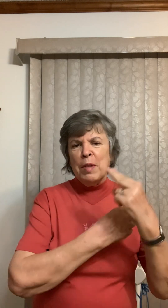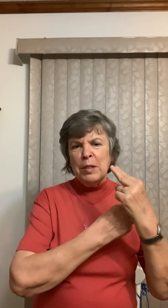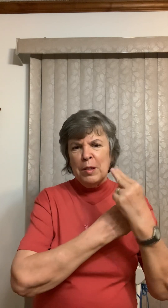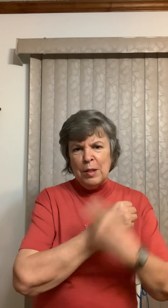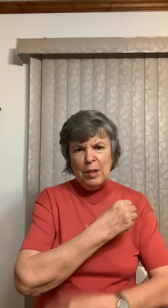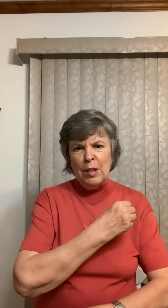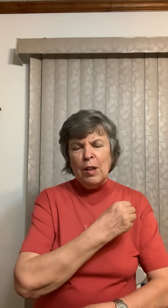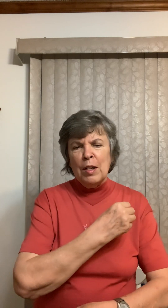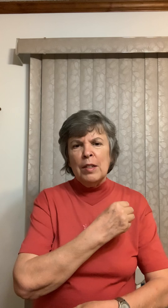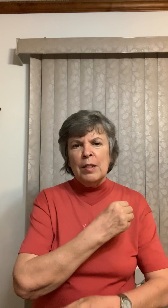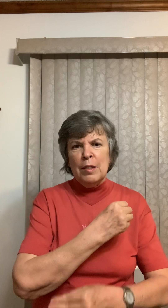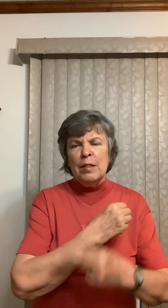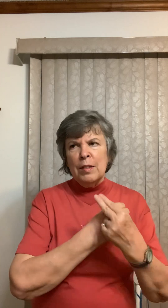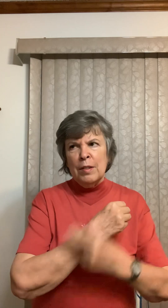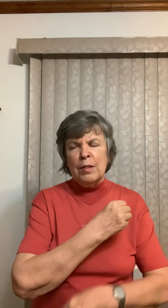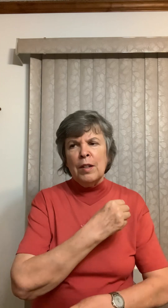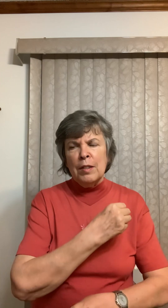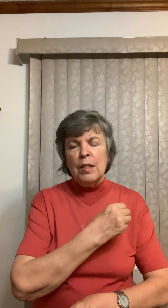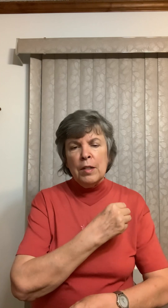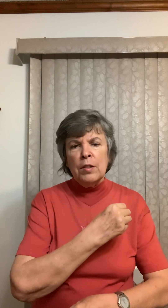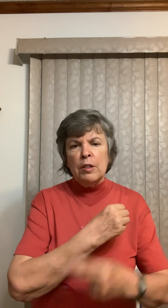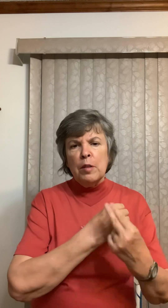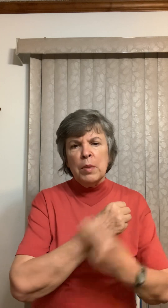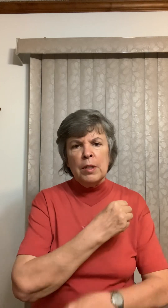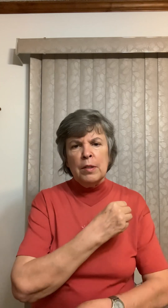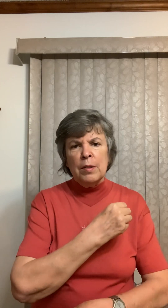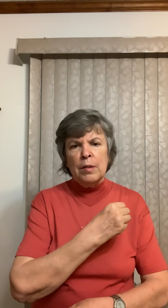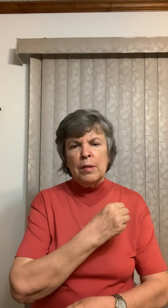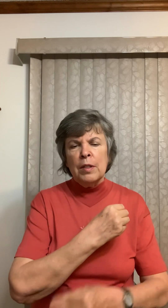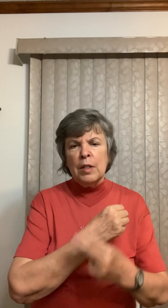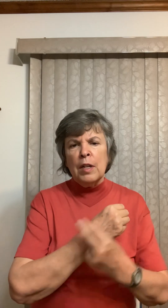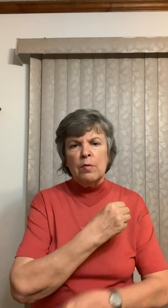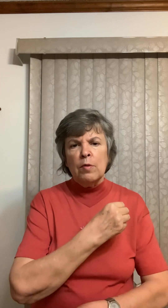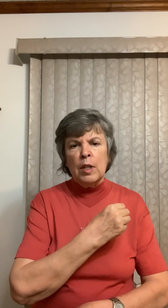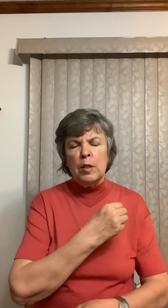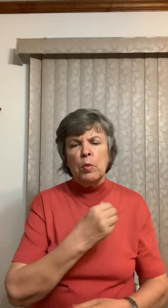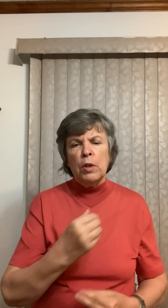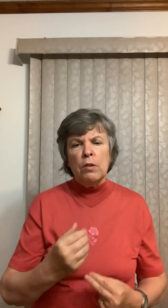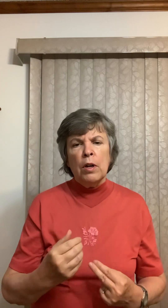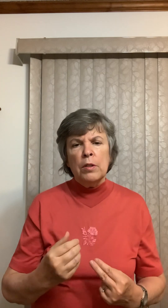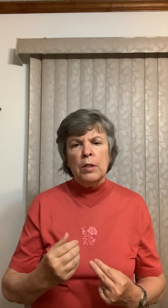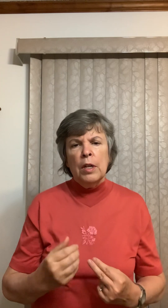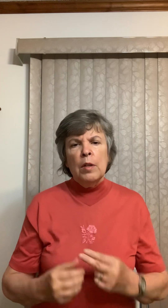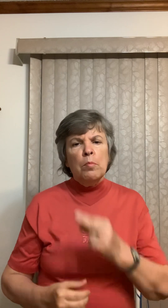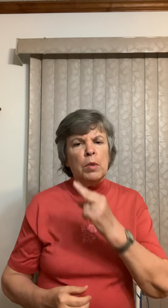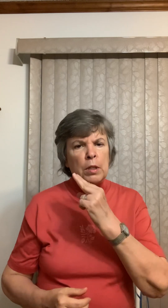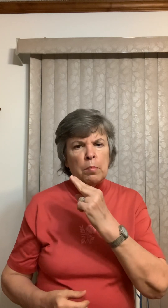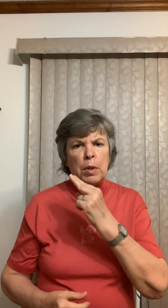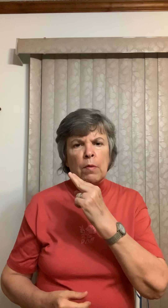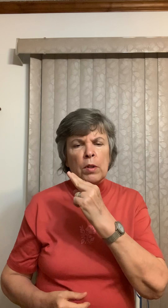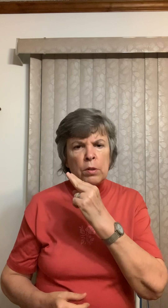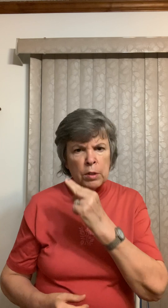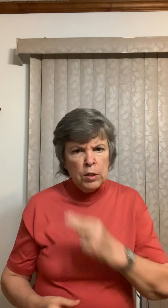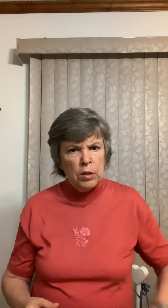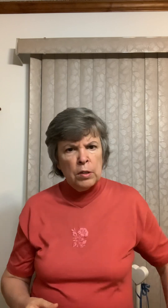it's not necessary, but it kind of gets the point across. But I've also seen just an